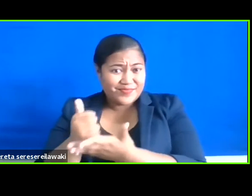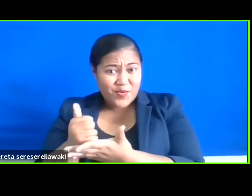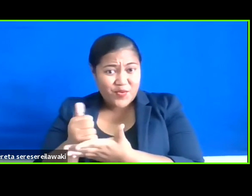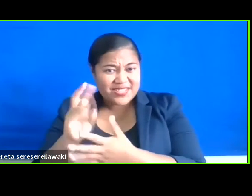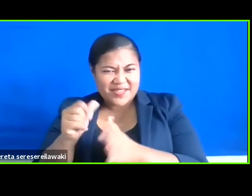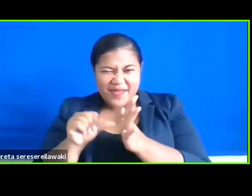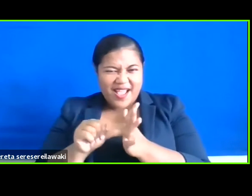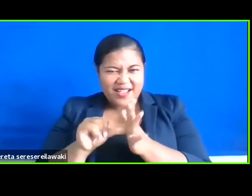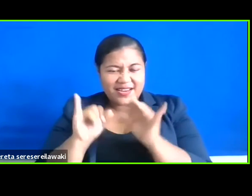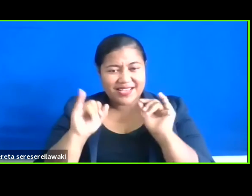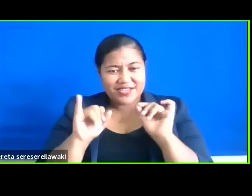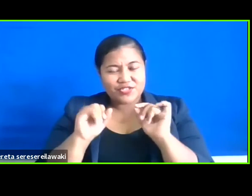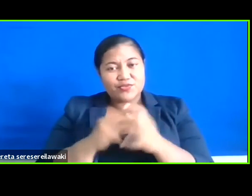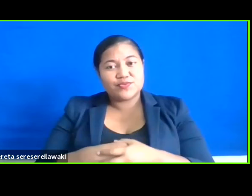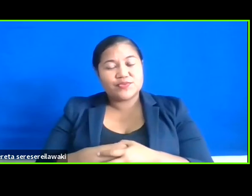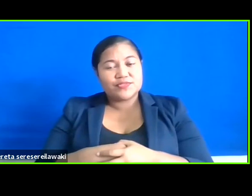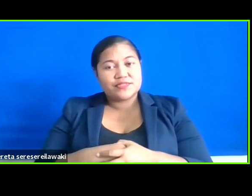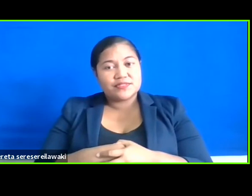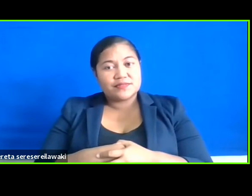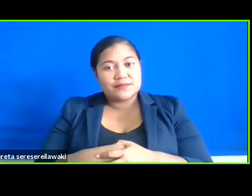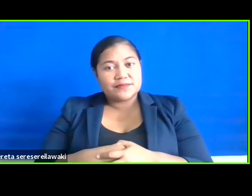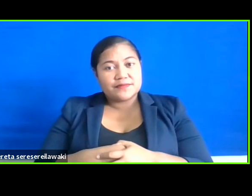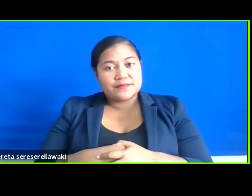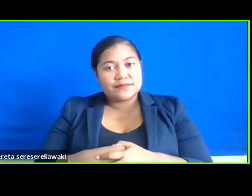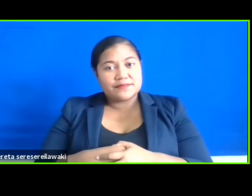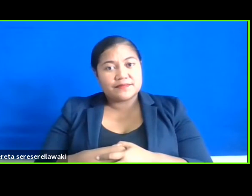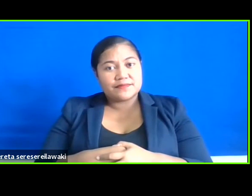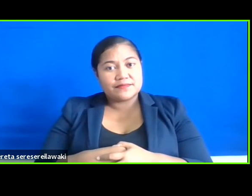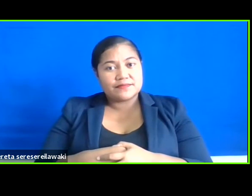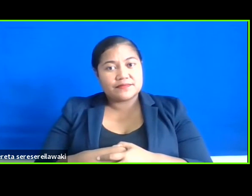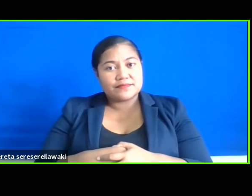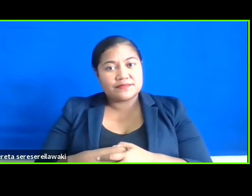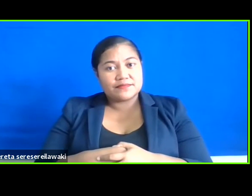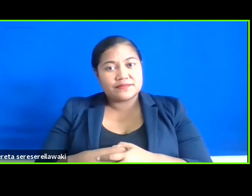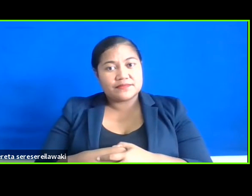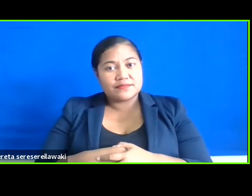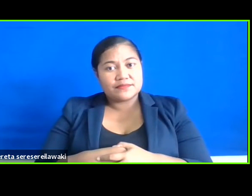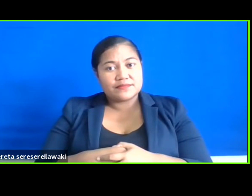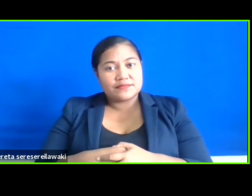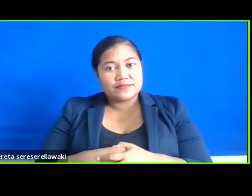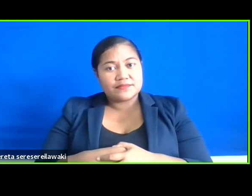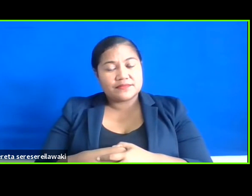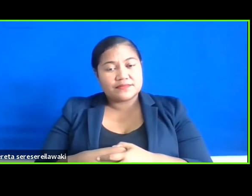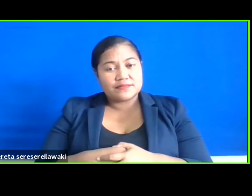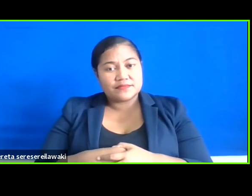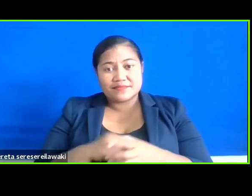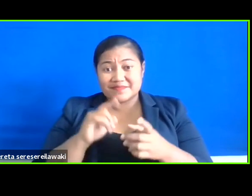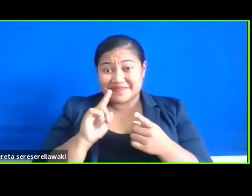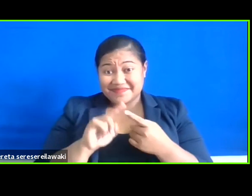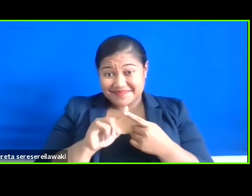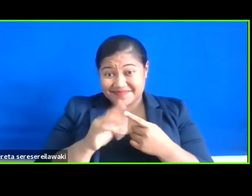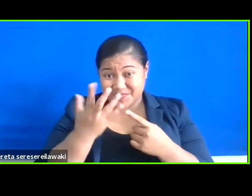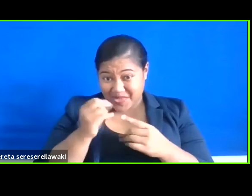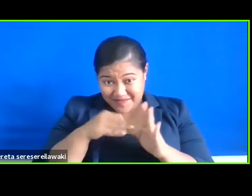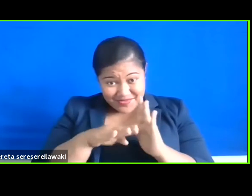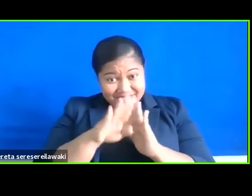resilient food systems or in gender.